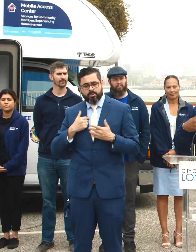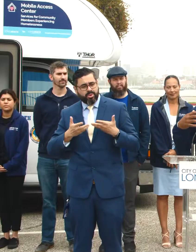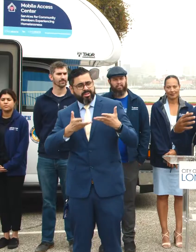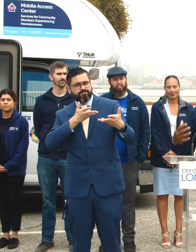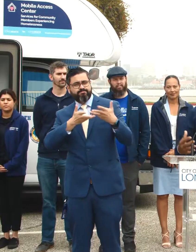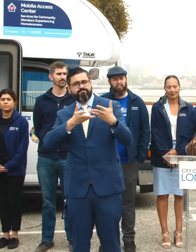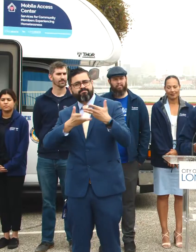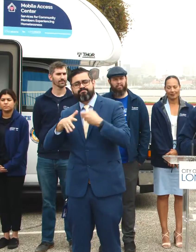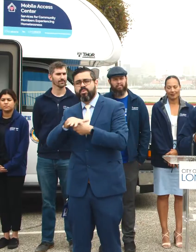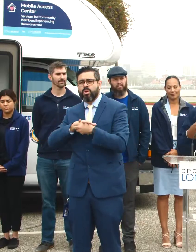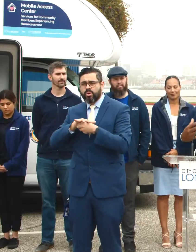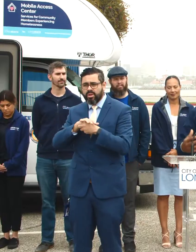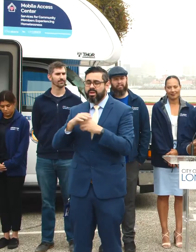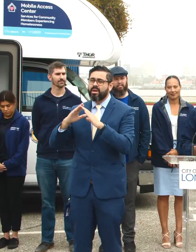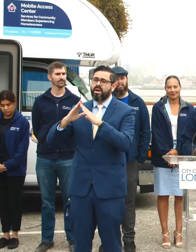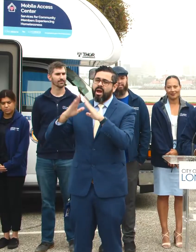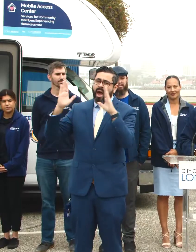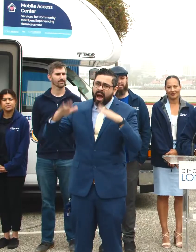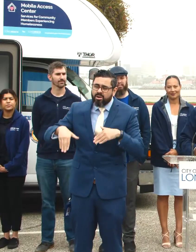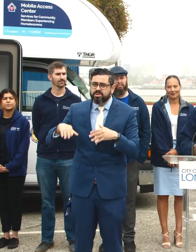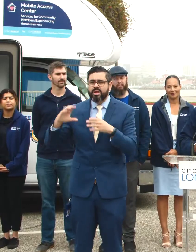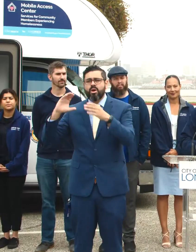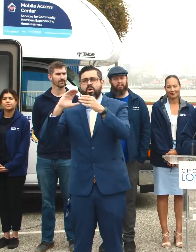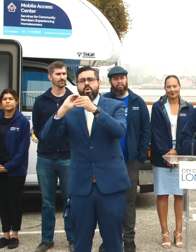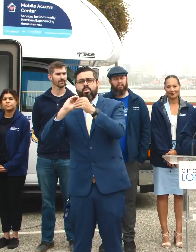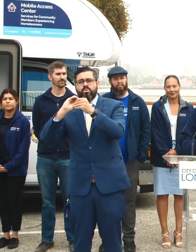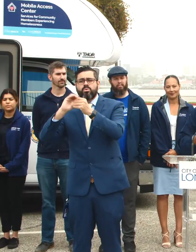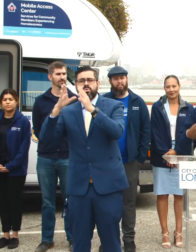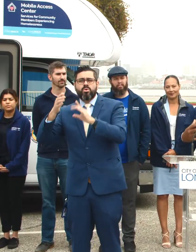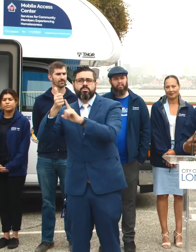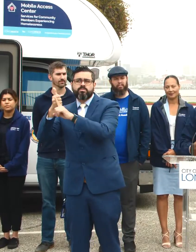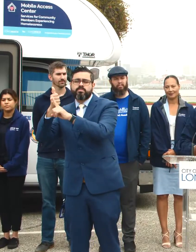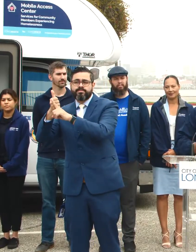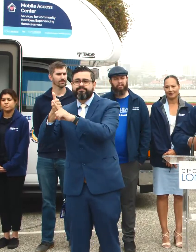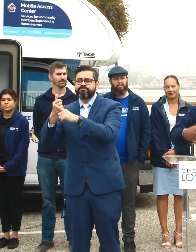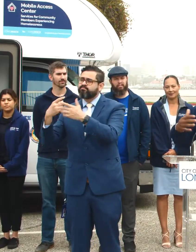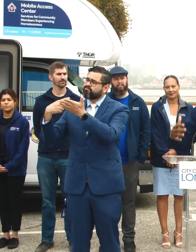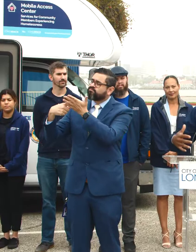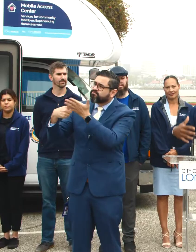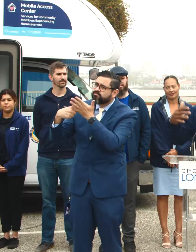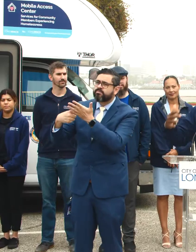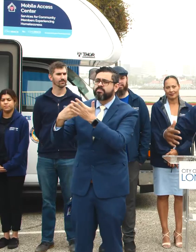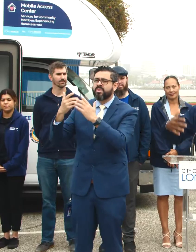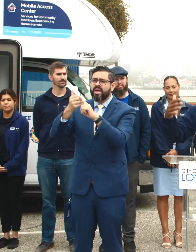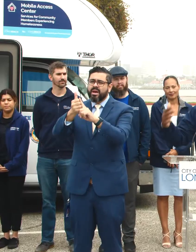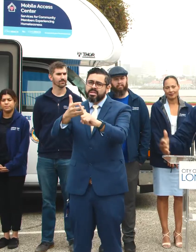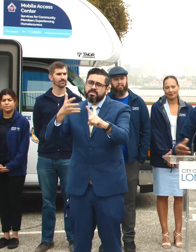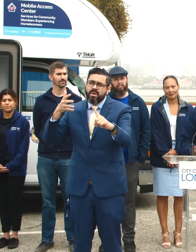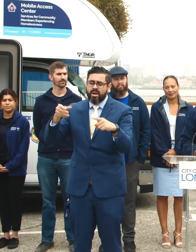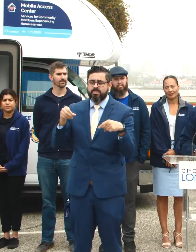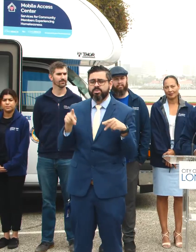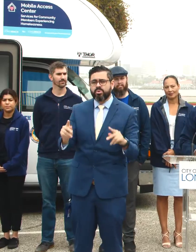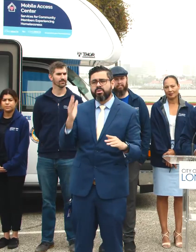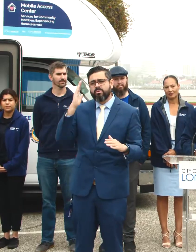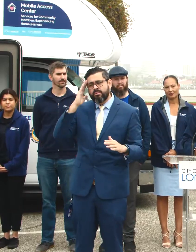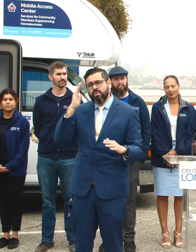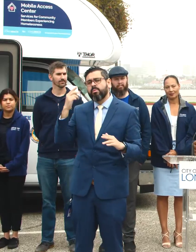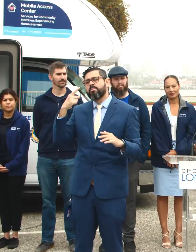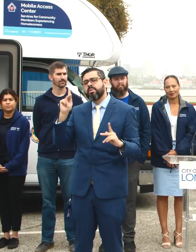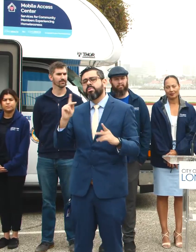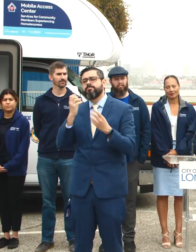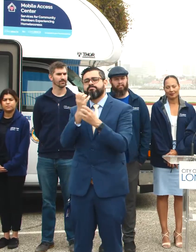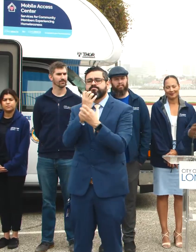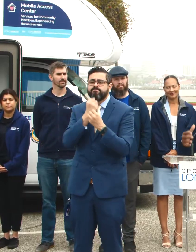locally with housing providers to make sure that we have meaningful discussions to expand housing in our city. I'd like